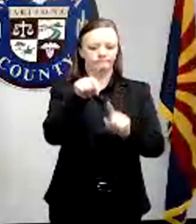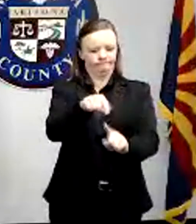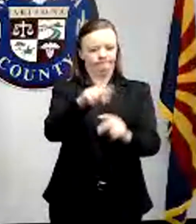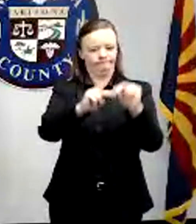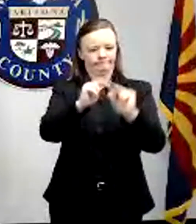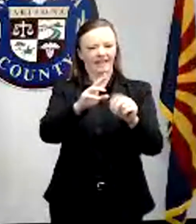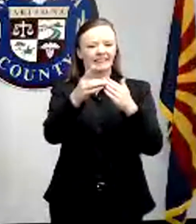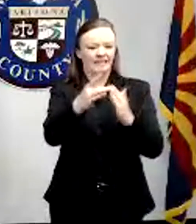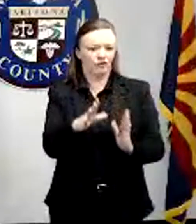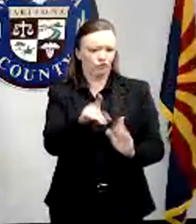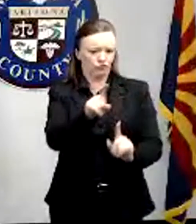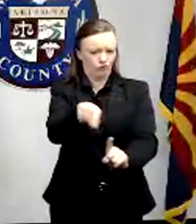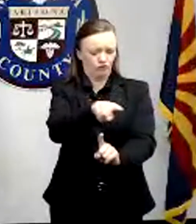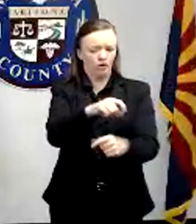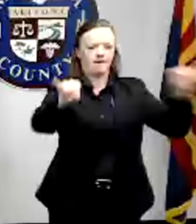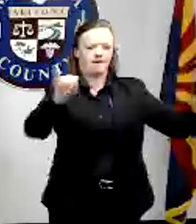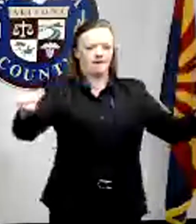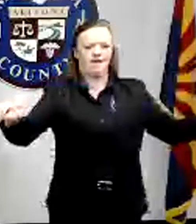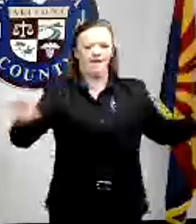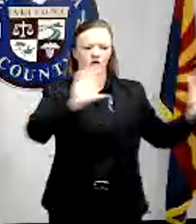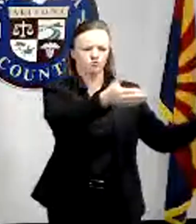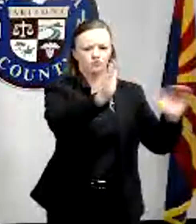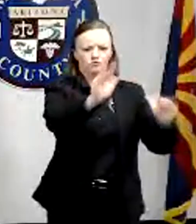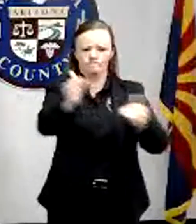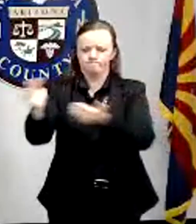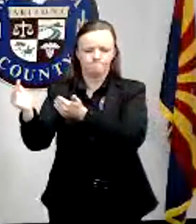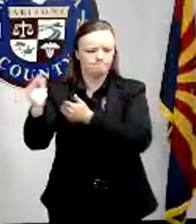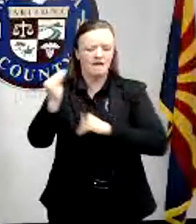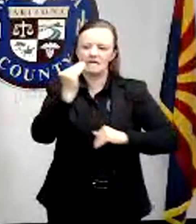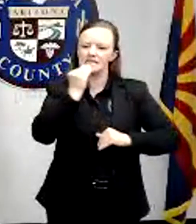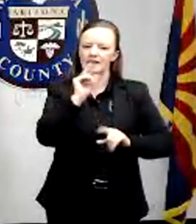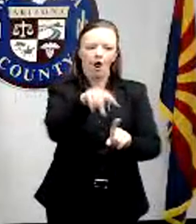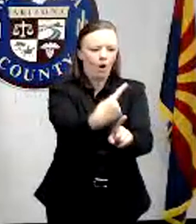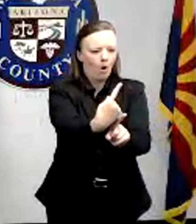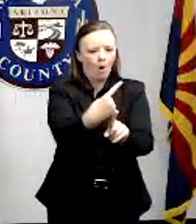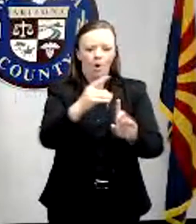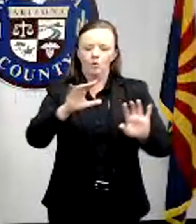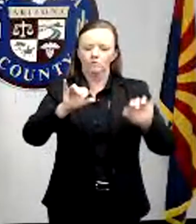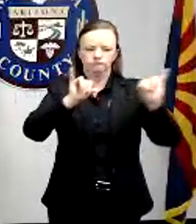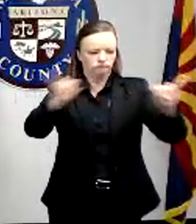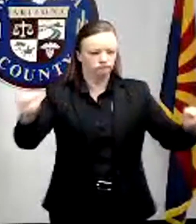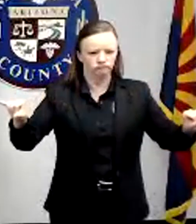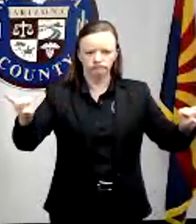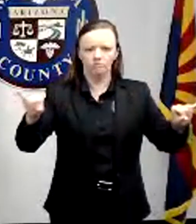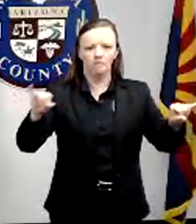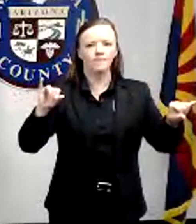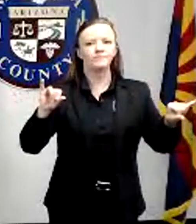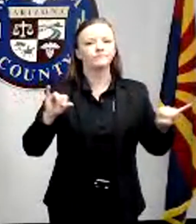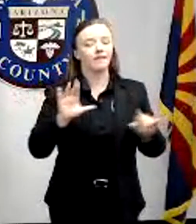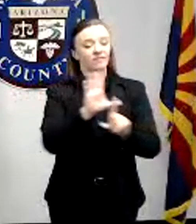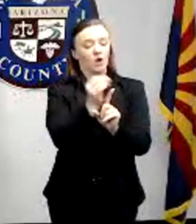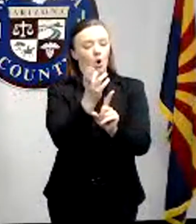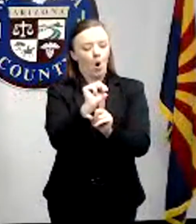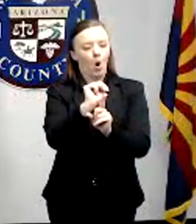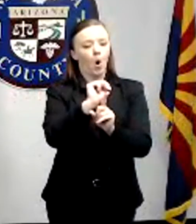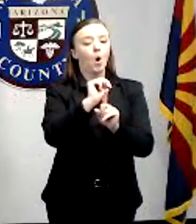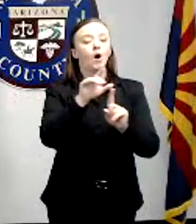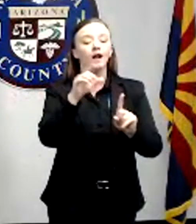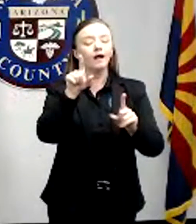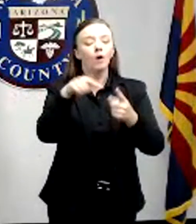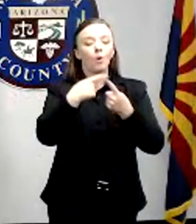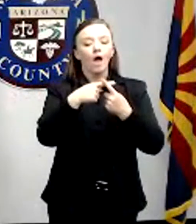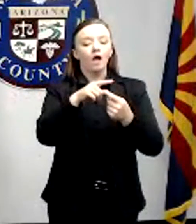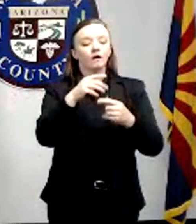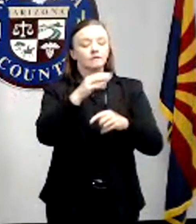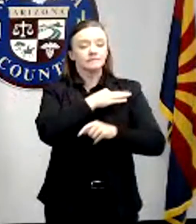We make sure that every resident has meals alone in their room, and actually even covers their mouth and nose when a healthcare